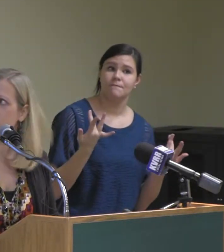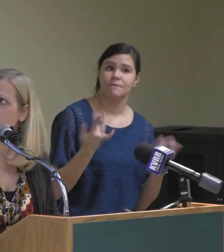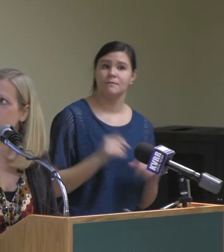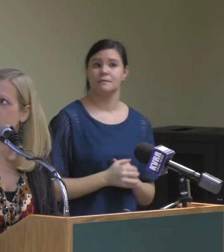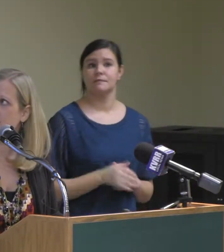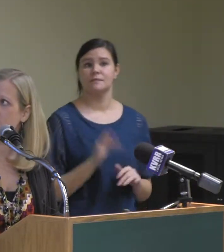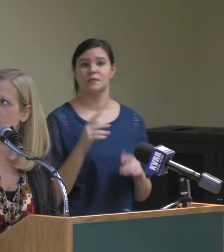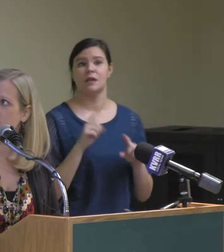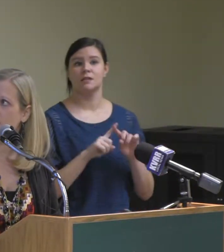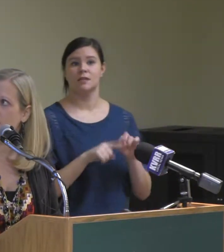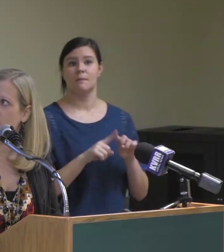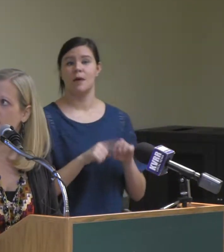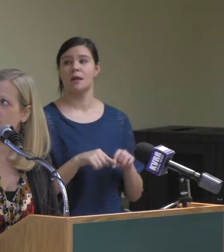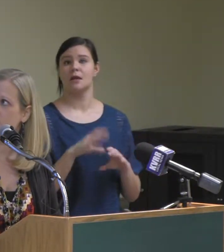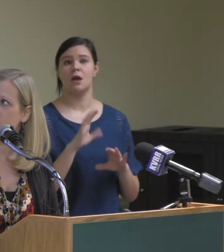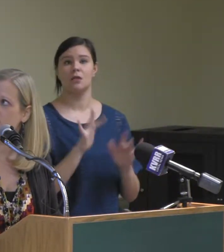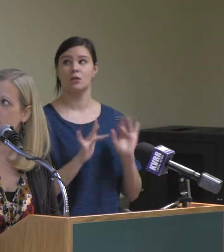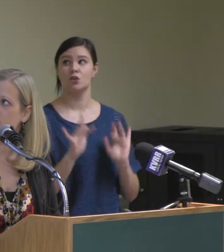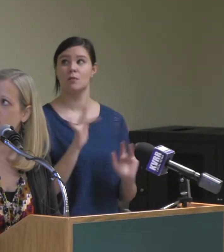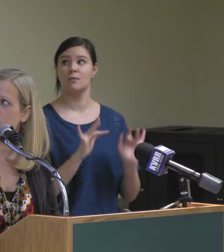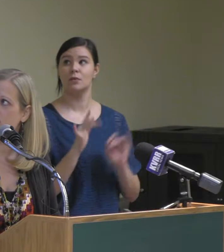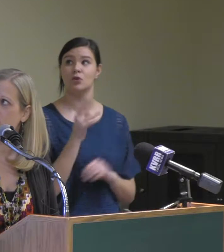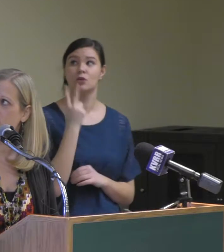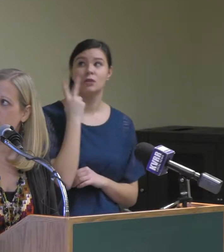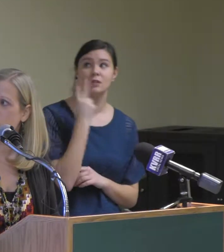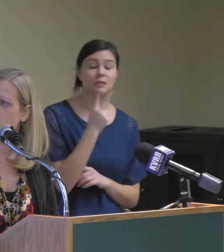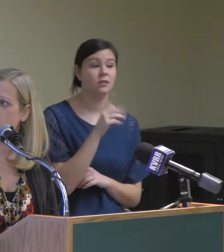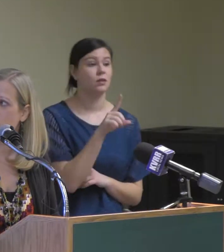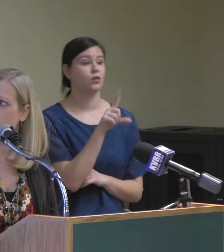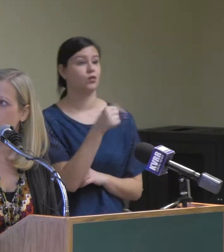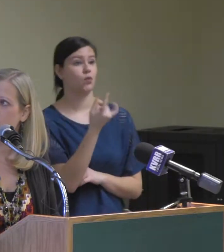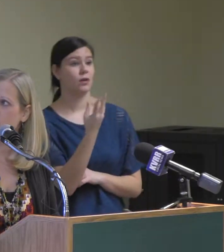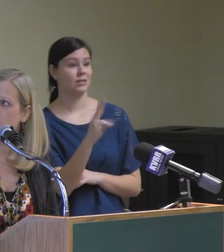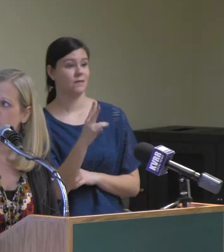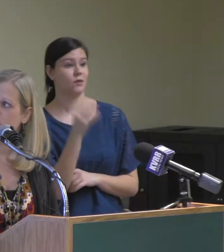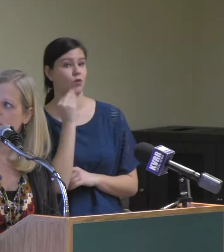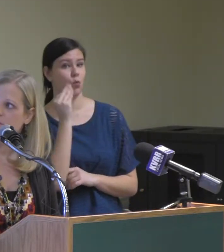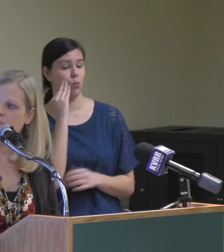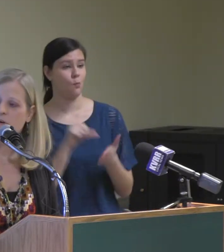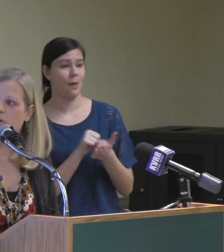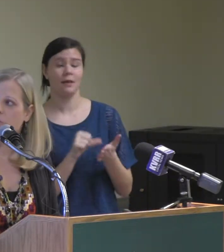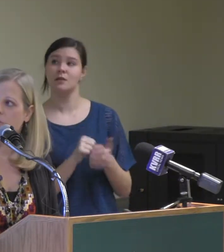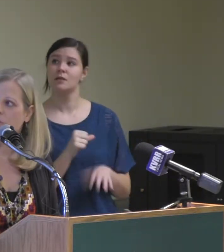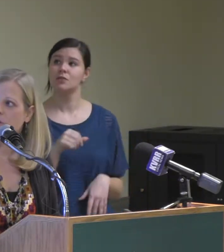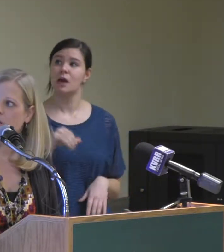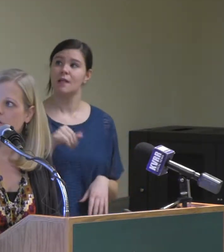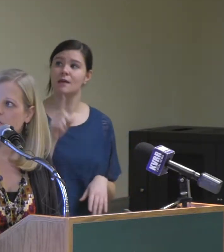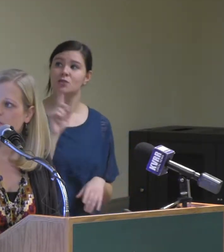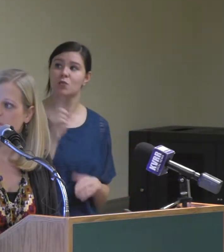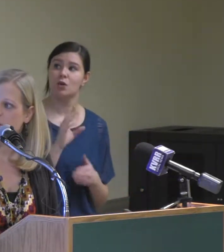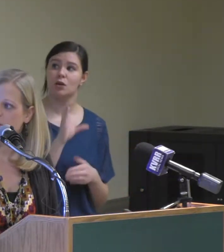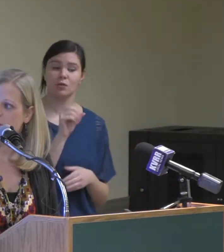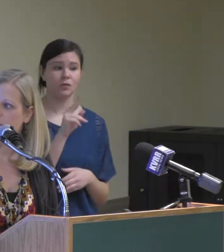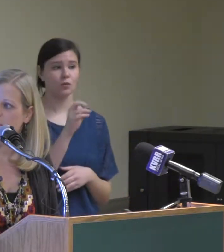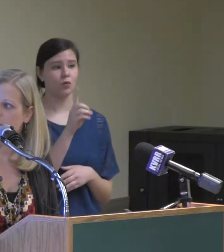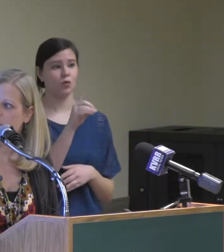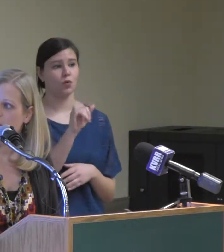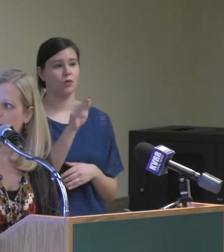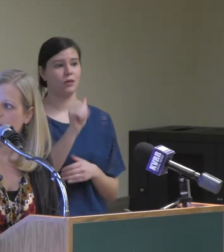on your computer, you'll see tabs at the top, or like this, you'll hit 2017 Stories homepage, and there's from our Concordia reading earlier this